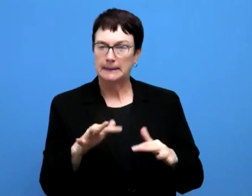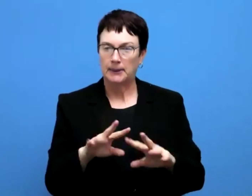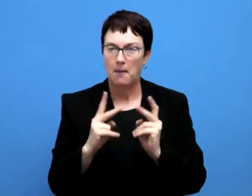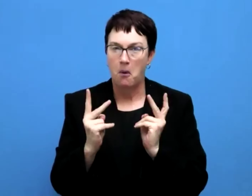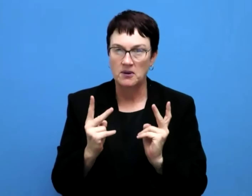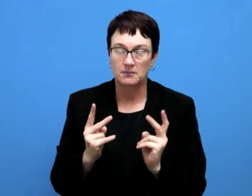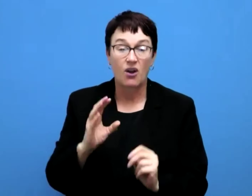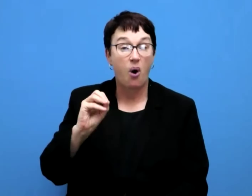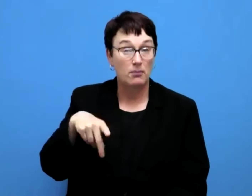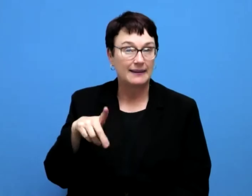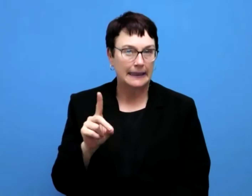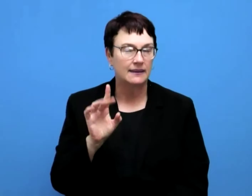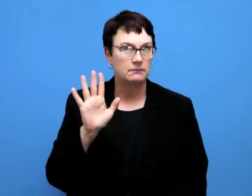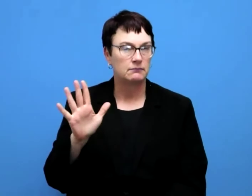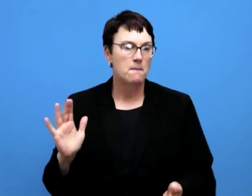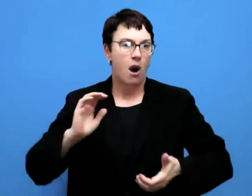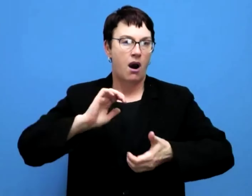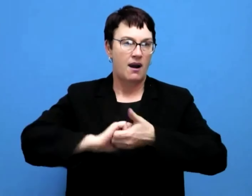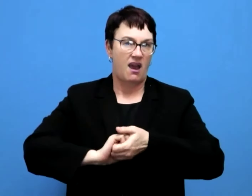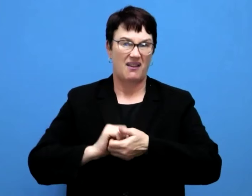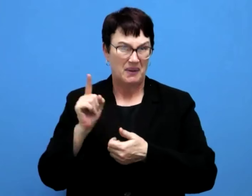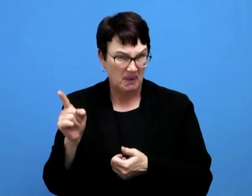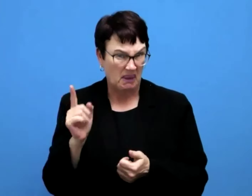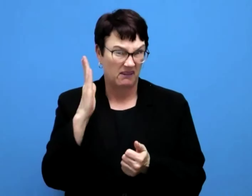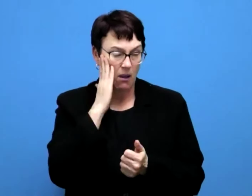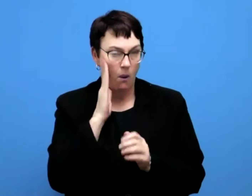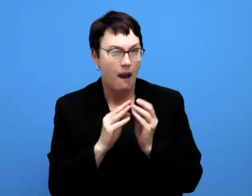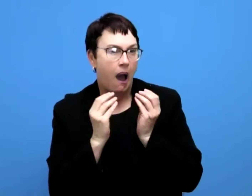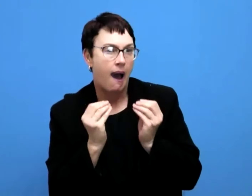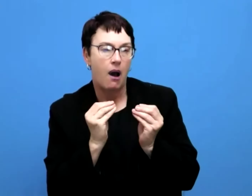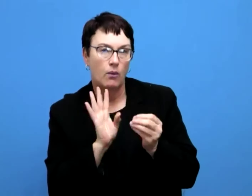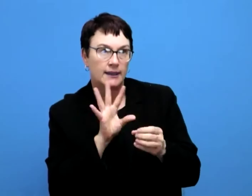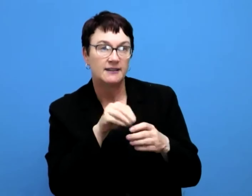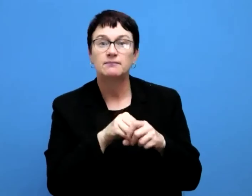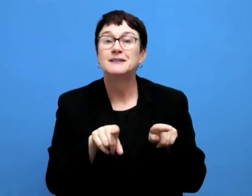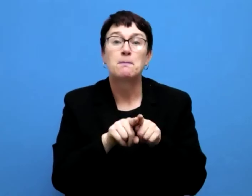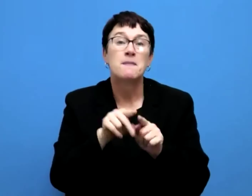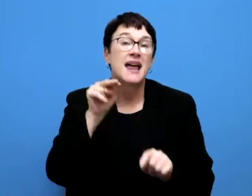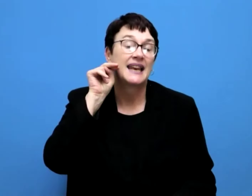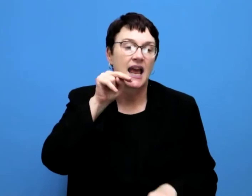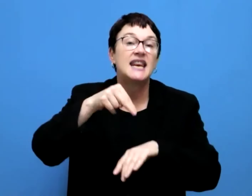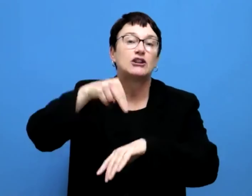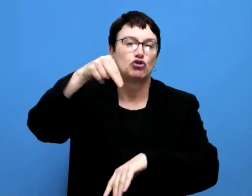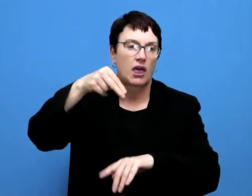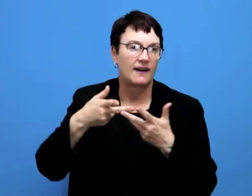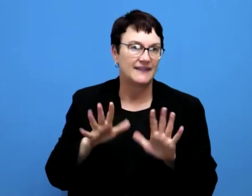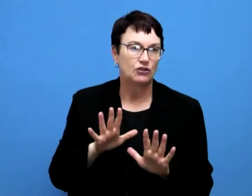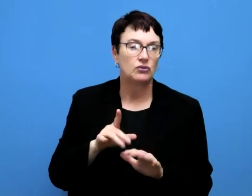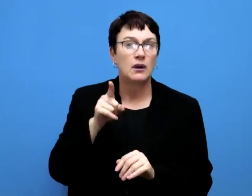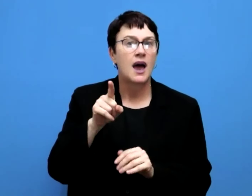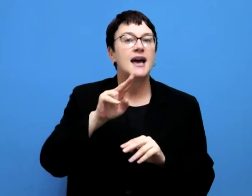for inclusion in health strategies, budgets and insurance schemes. For example, in Niger, this led to the National Family Planning